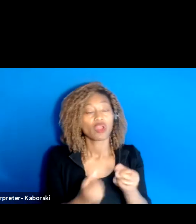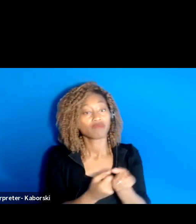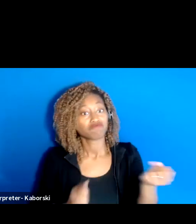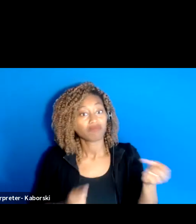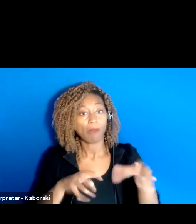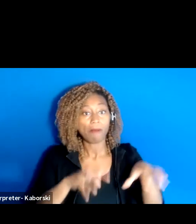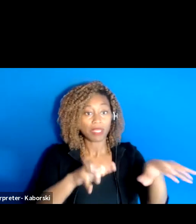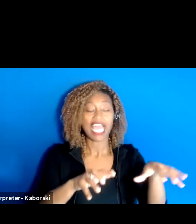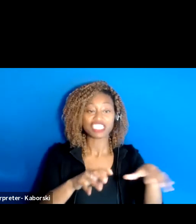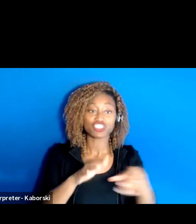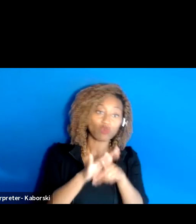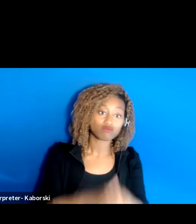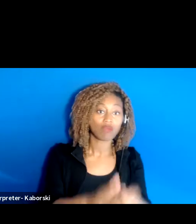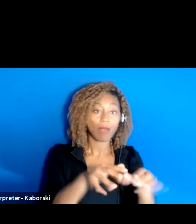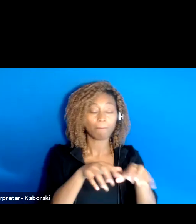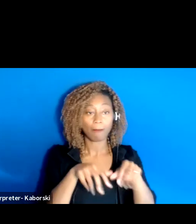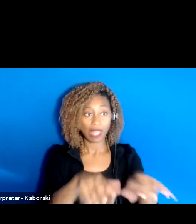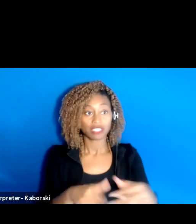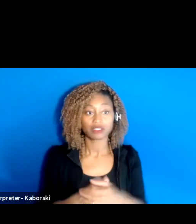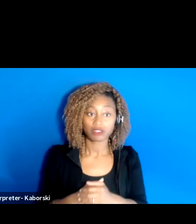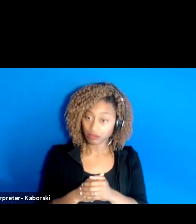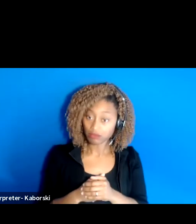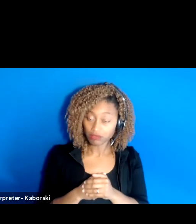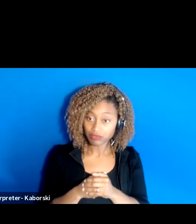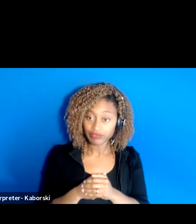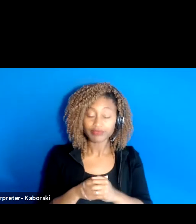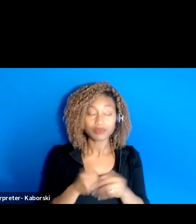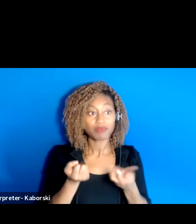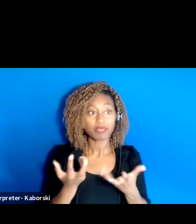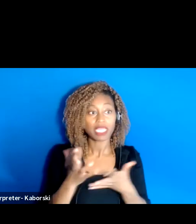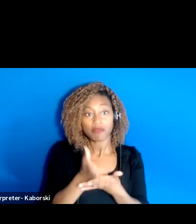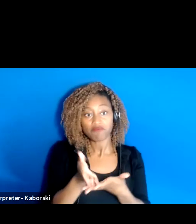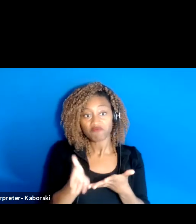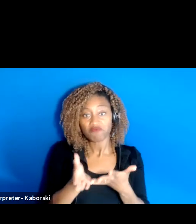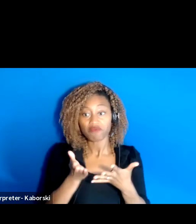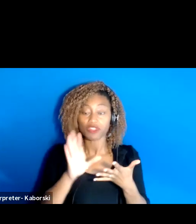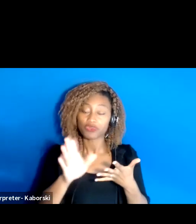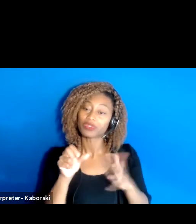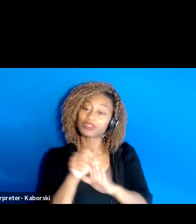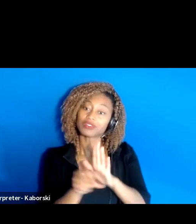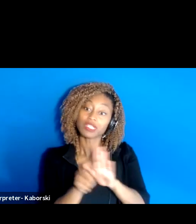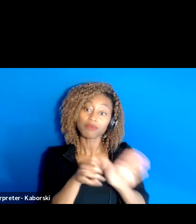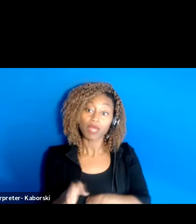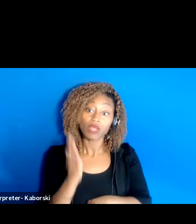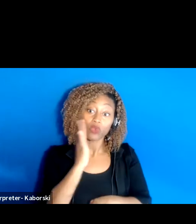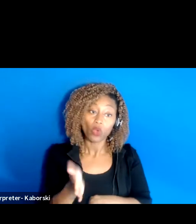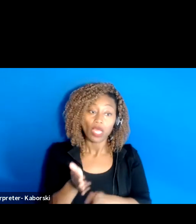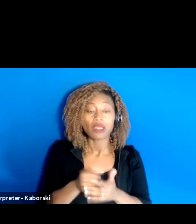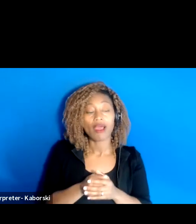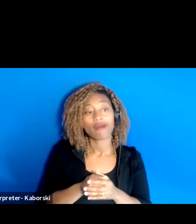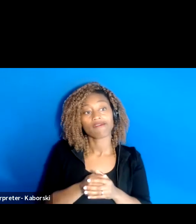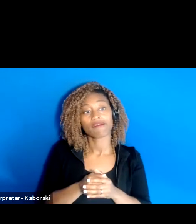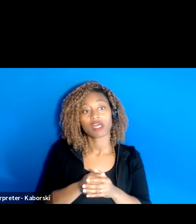populations. There were several provisions in your state plan where you would have outlined